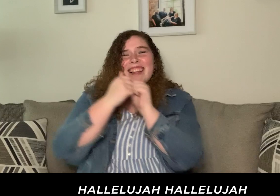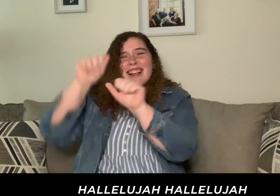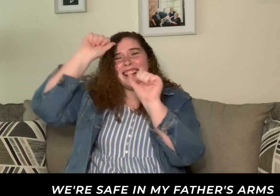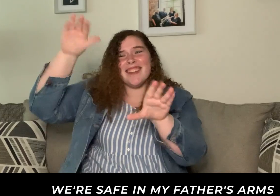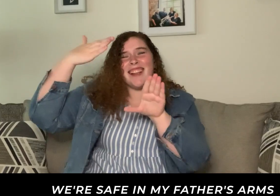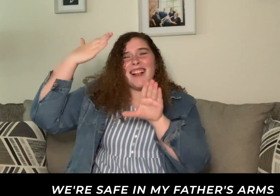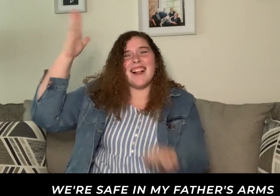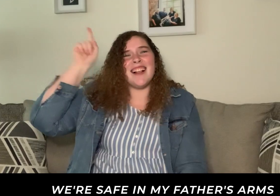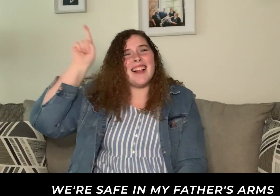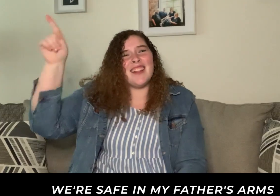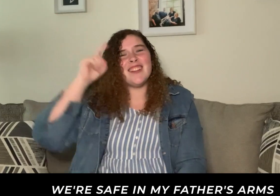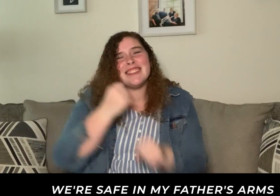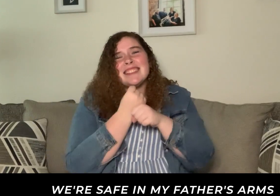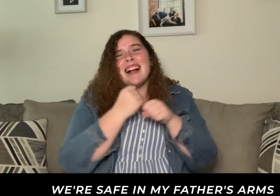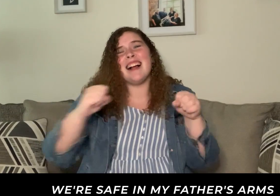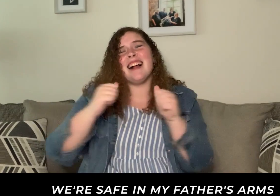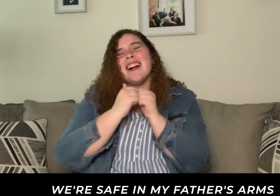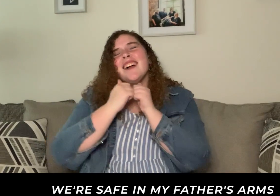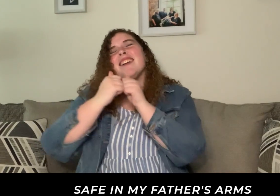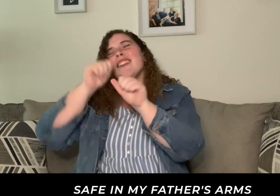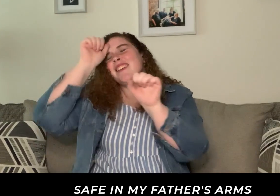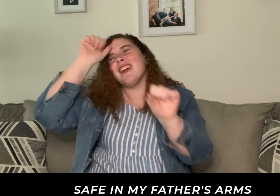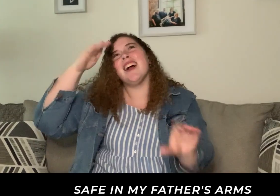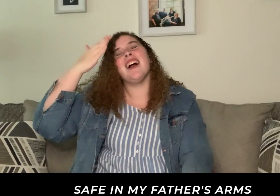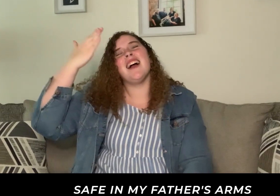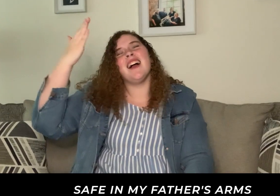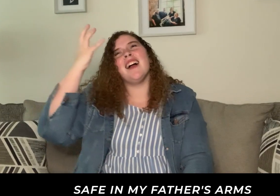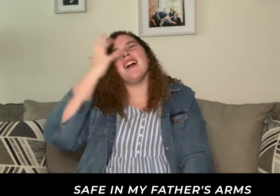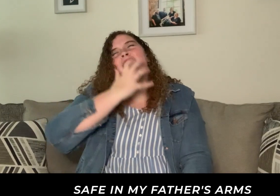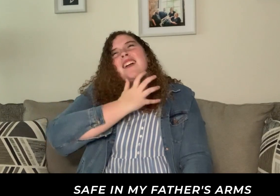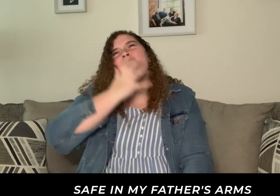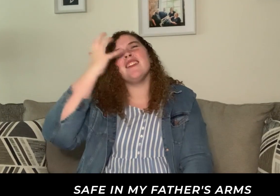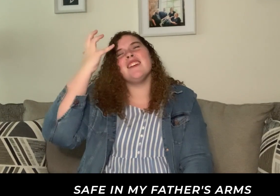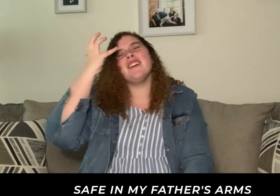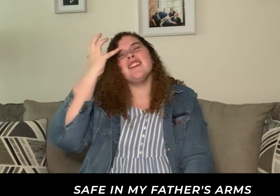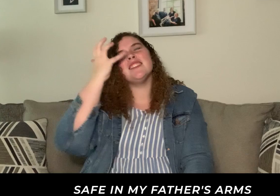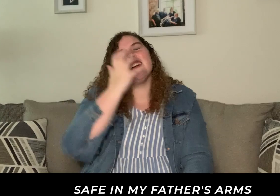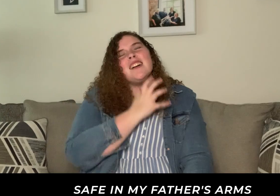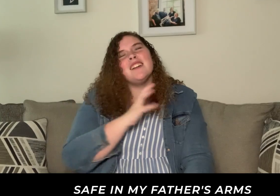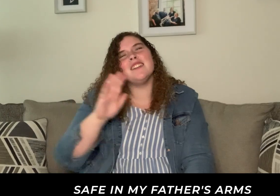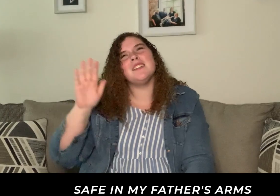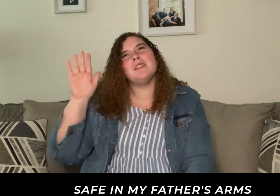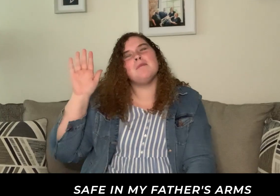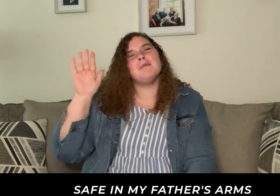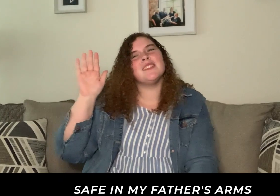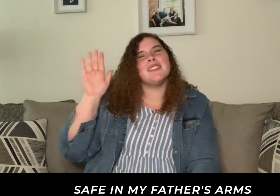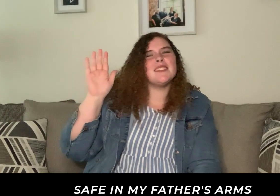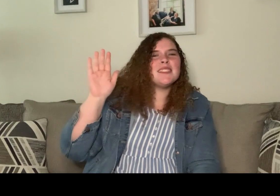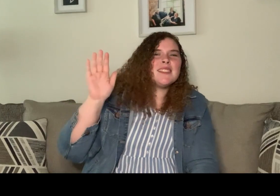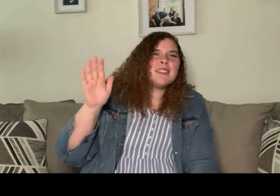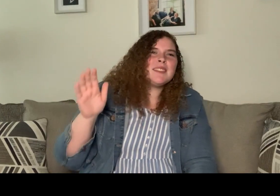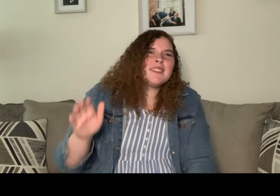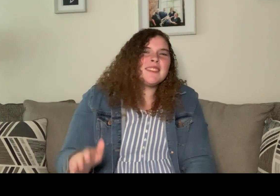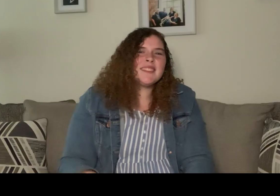We're safe in our father's arms Safe in our father's arms Oh-oh-oh